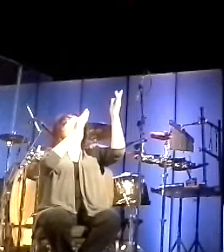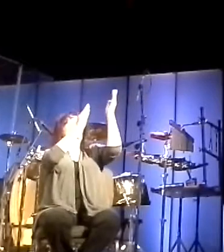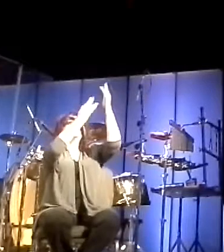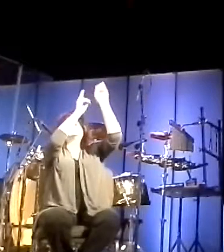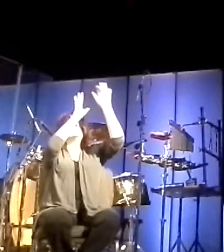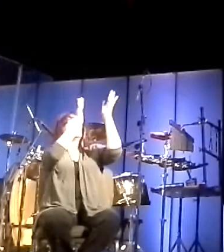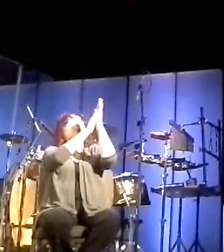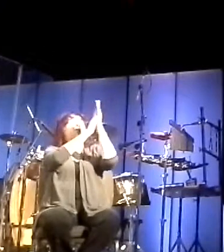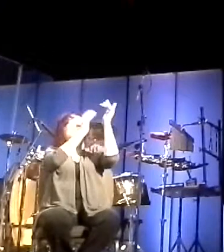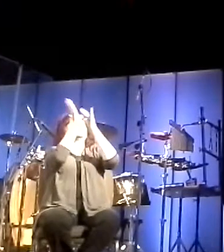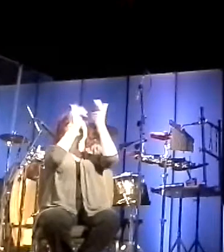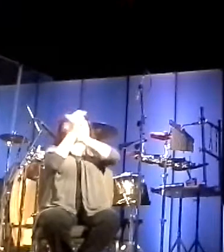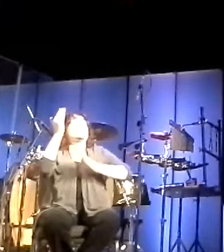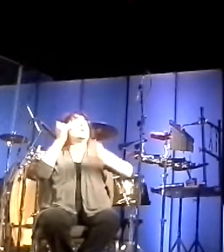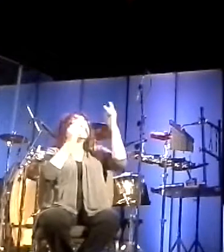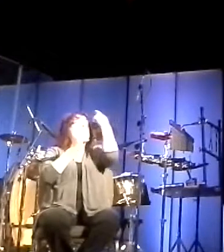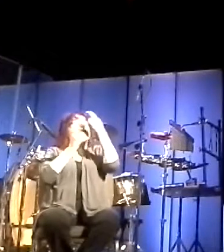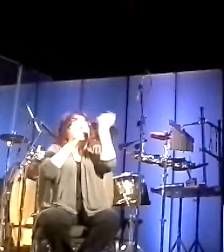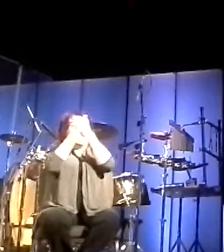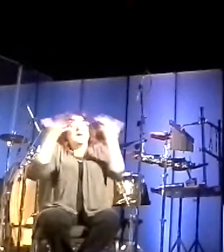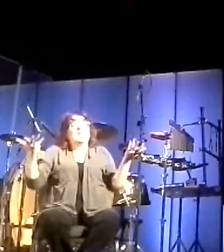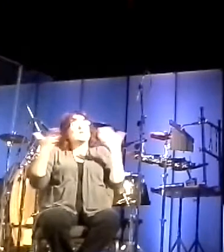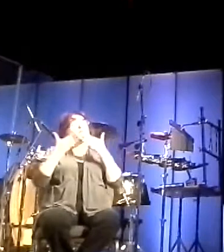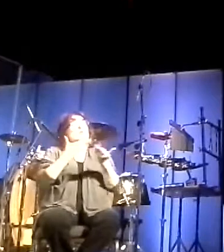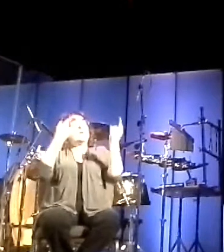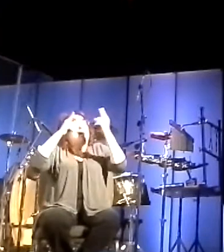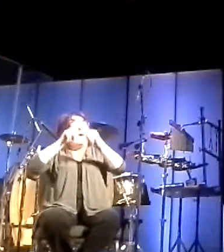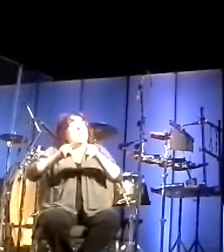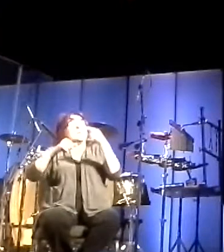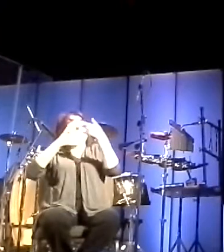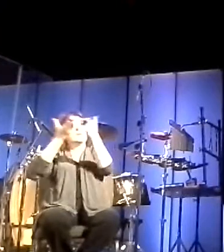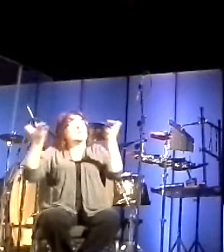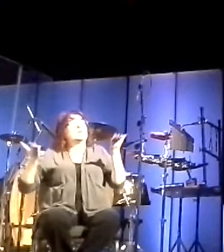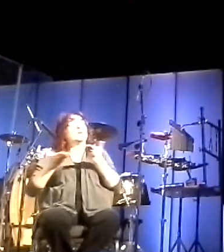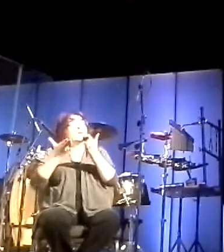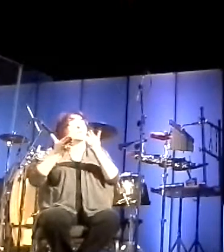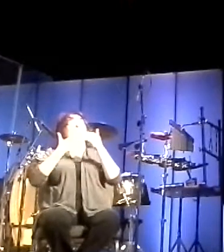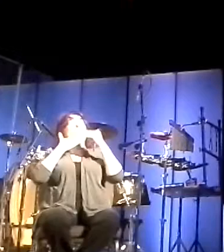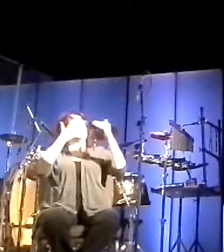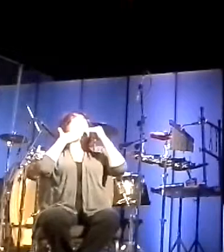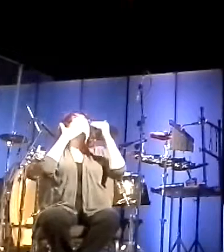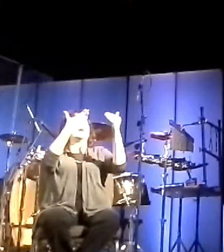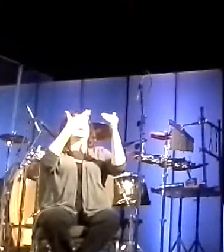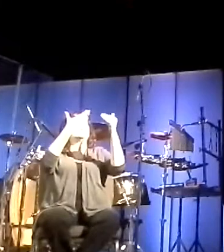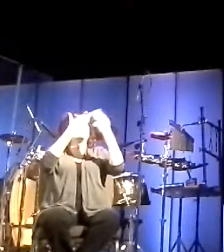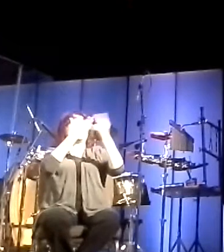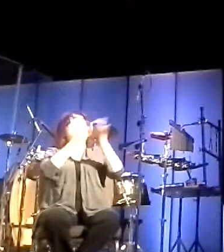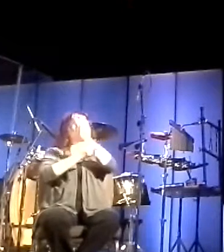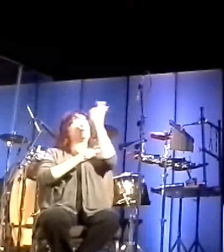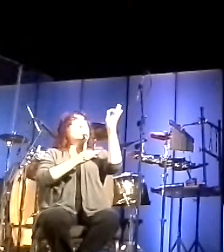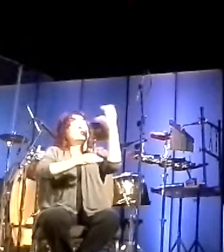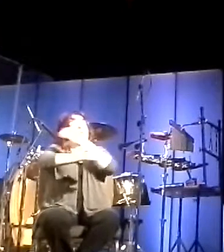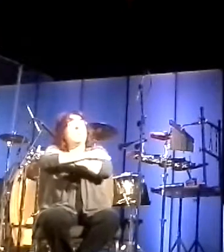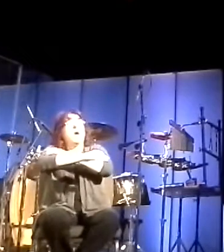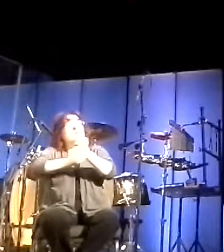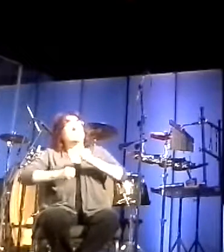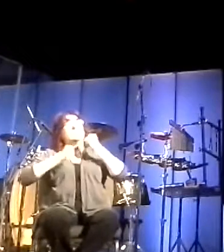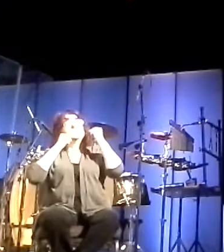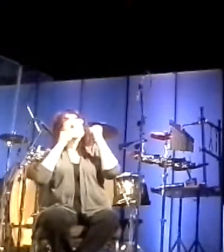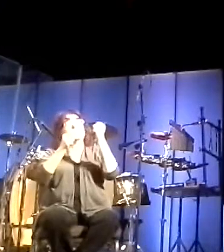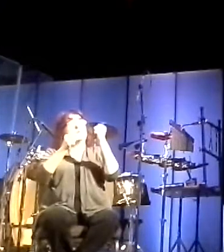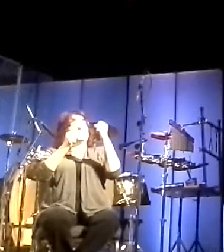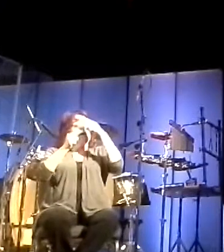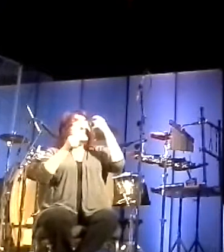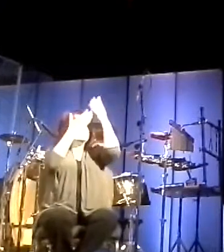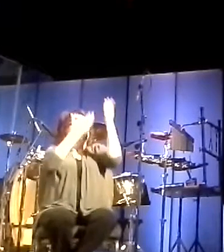glory, Jesus Christ. You are the reason for everything the good that happens in this place. And we thank you We thank you, Holy Spirit, for your power and your strength.